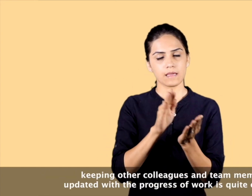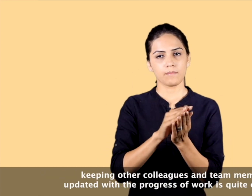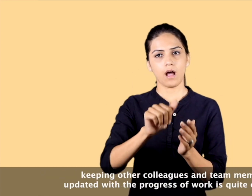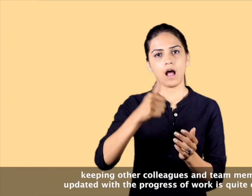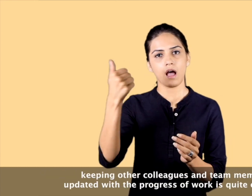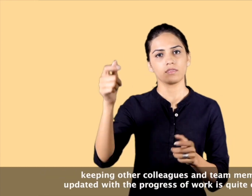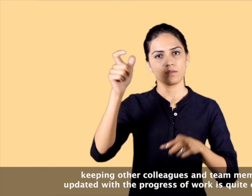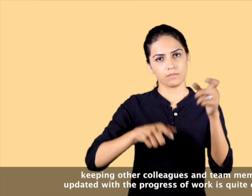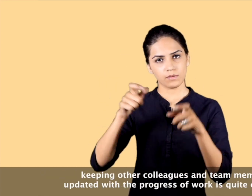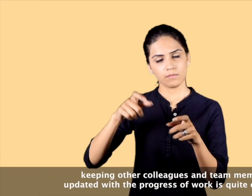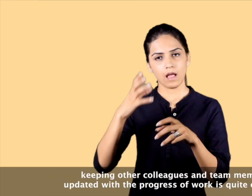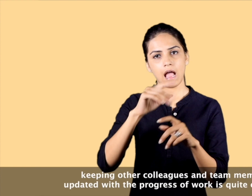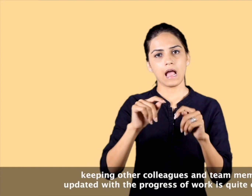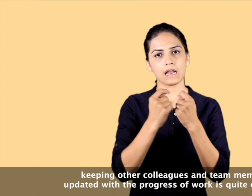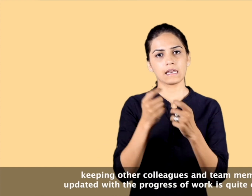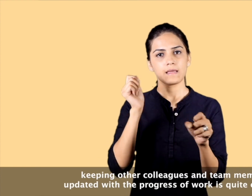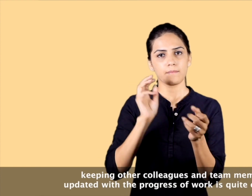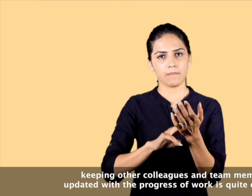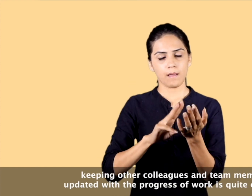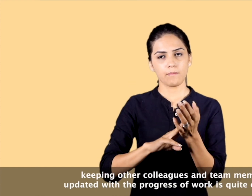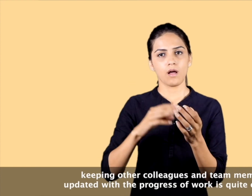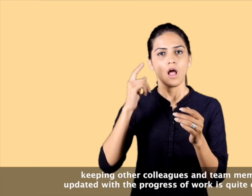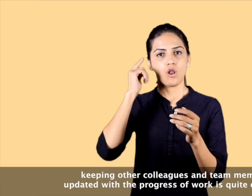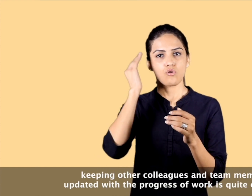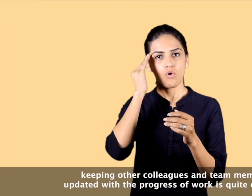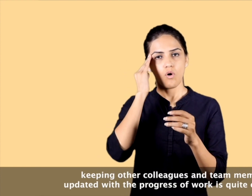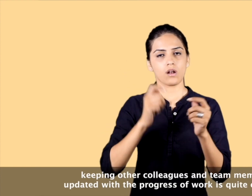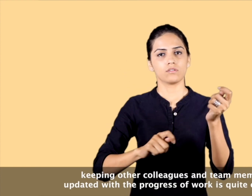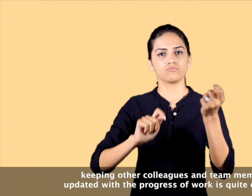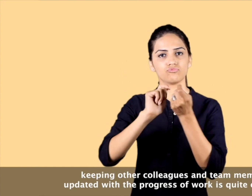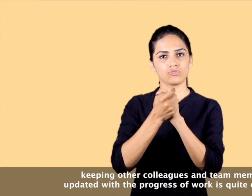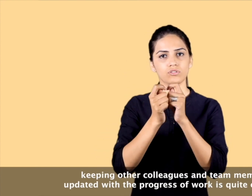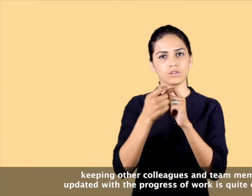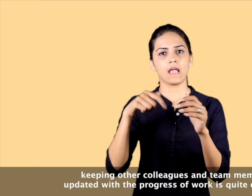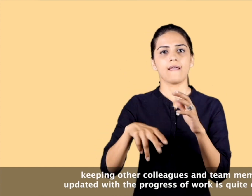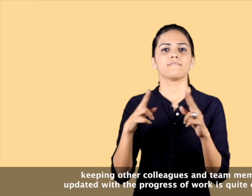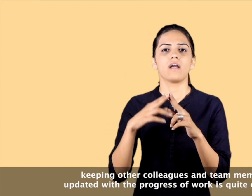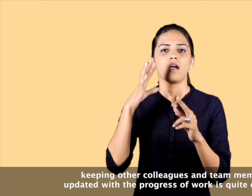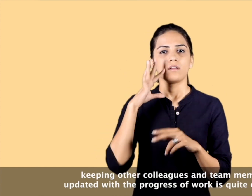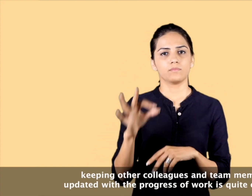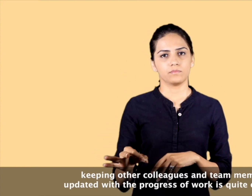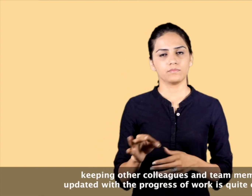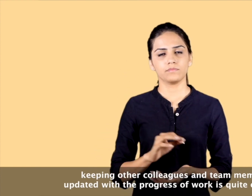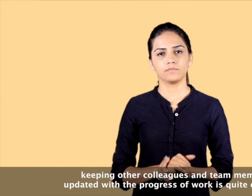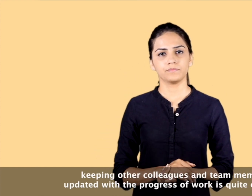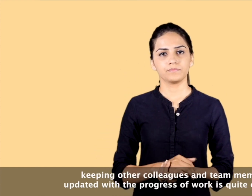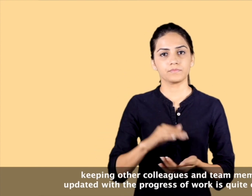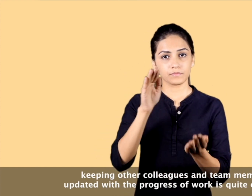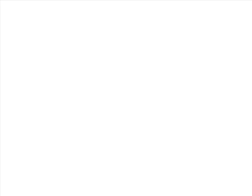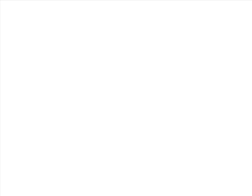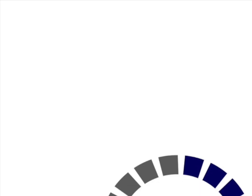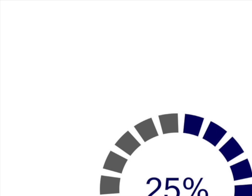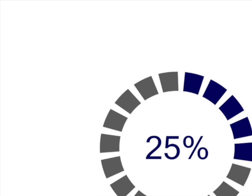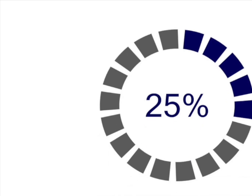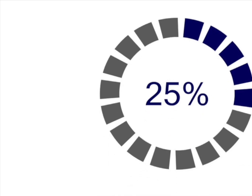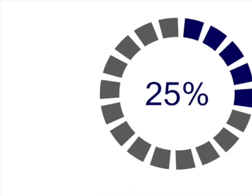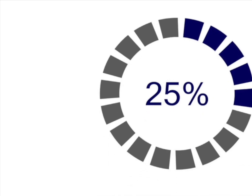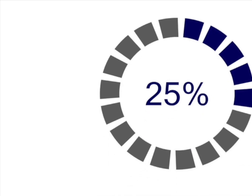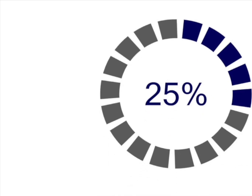member, keeping other colleagues and team members updated with the progress of work is quite essential.